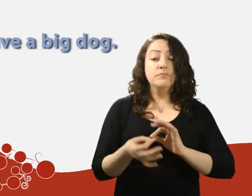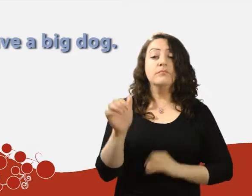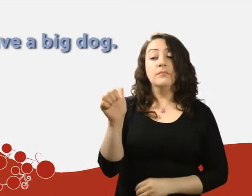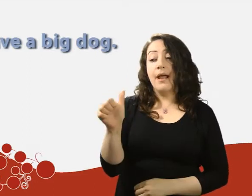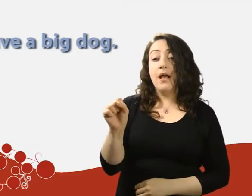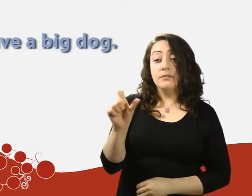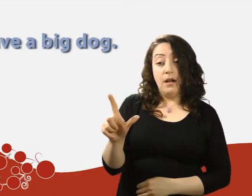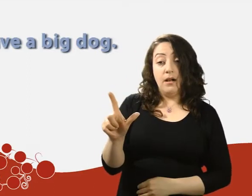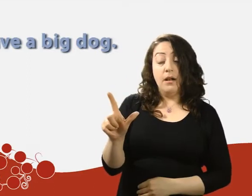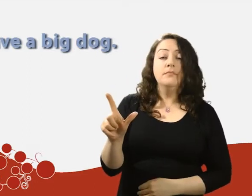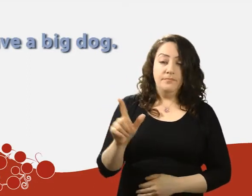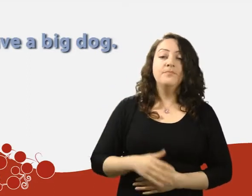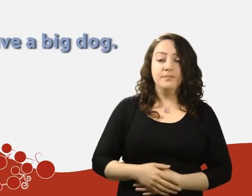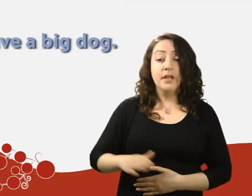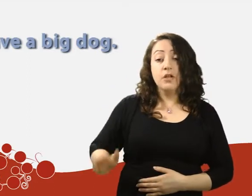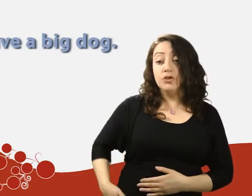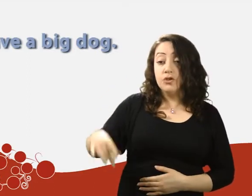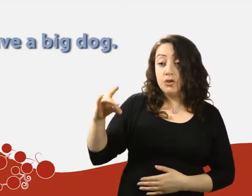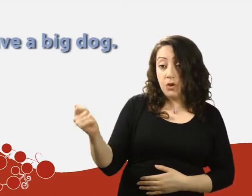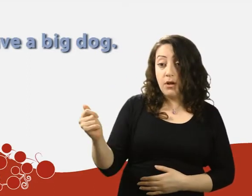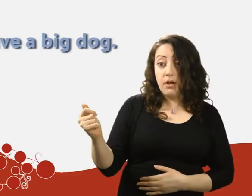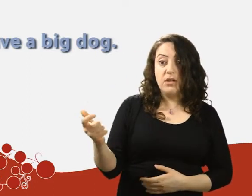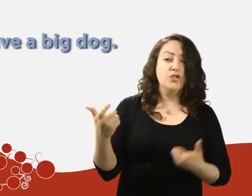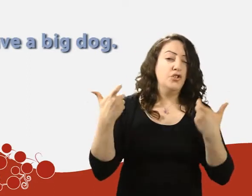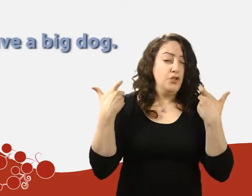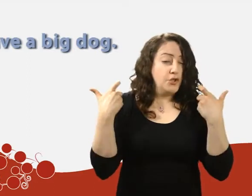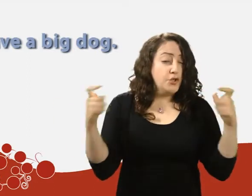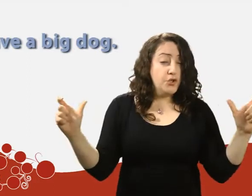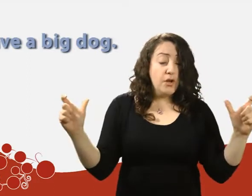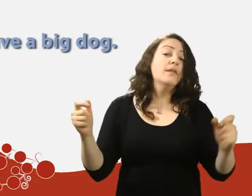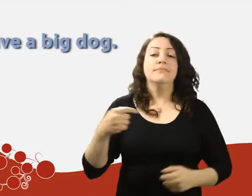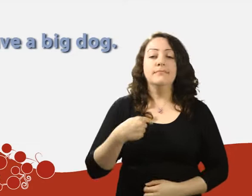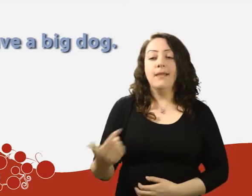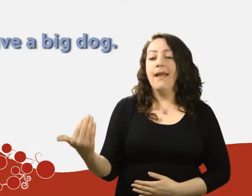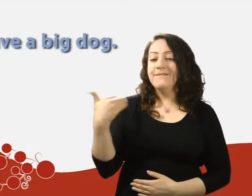In ASL, it would be, dog big, I have.